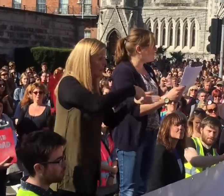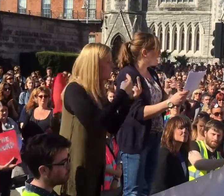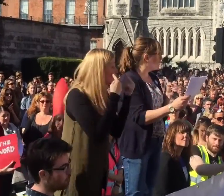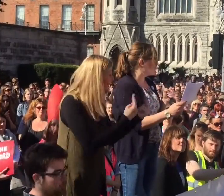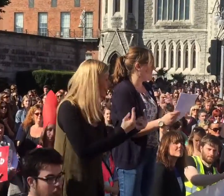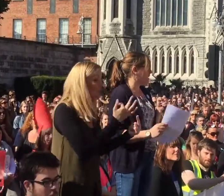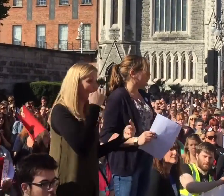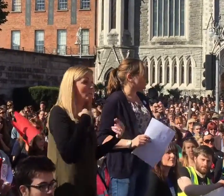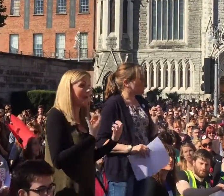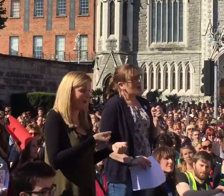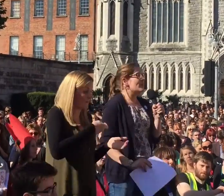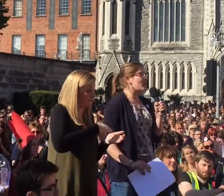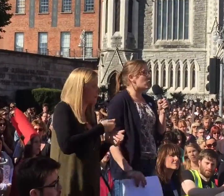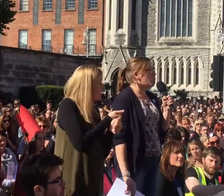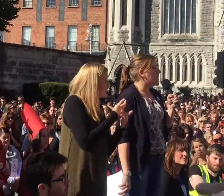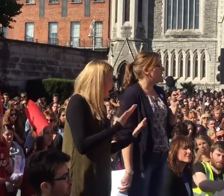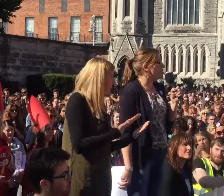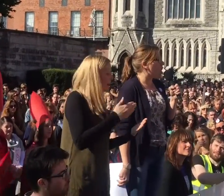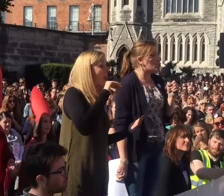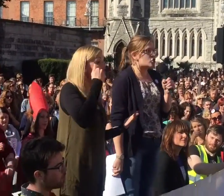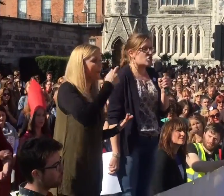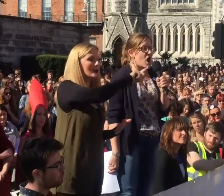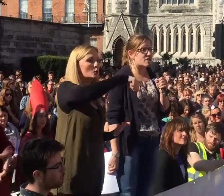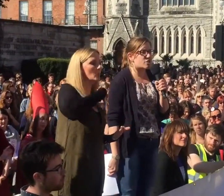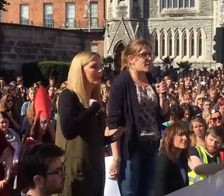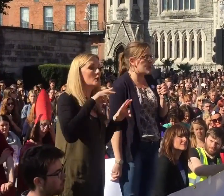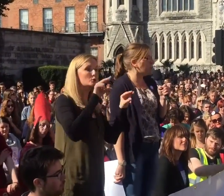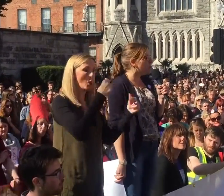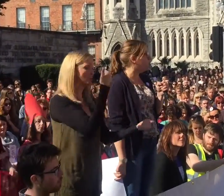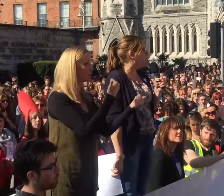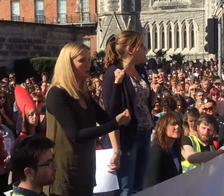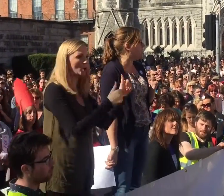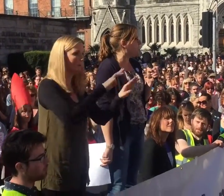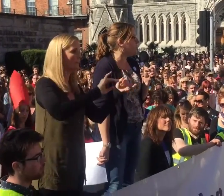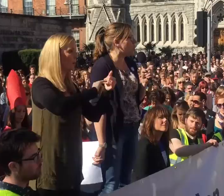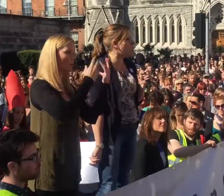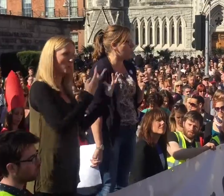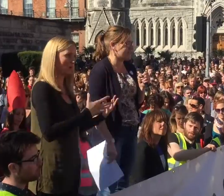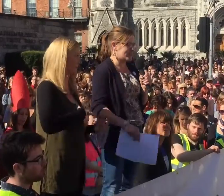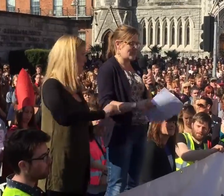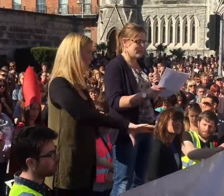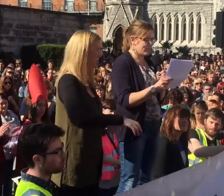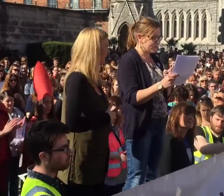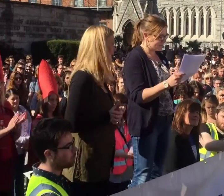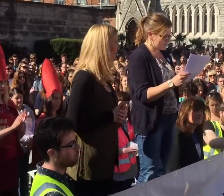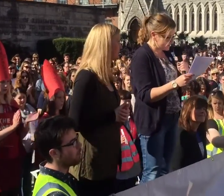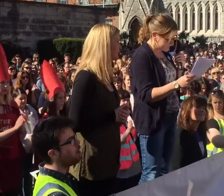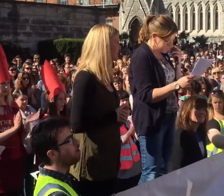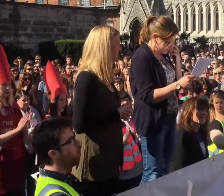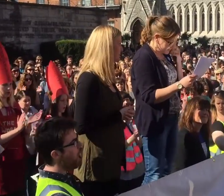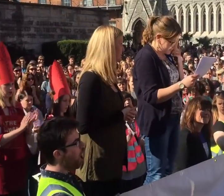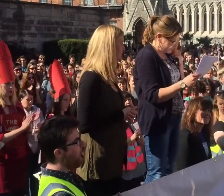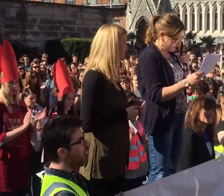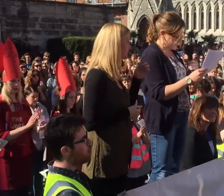we have funds available, because we don't judge people who want abortions.